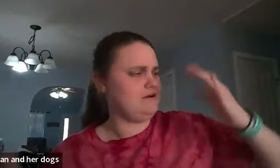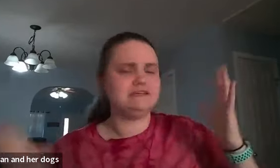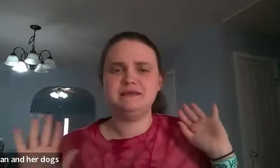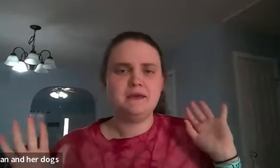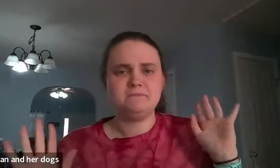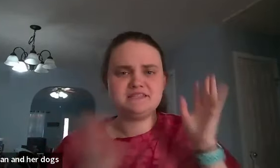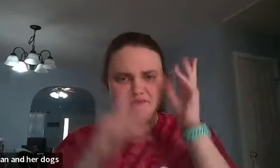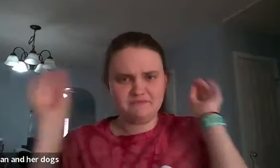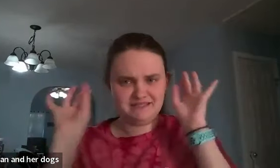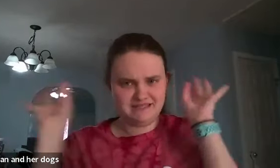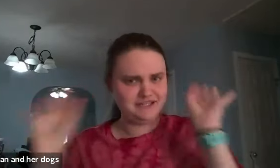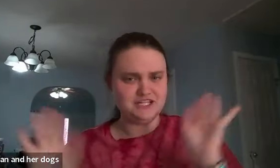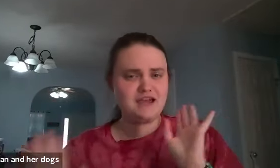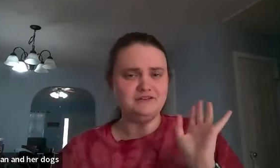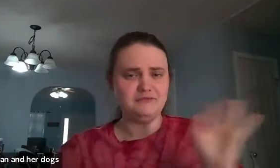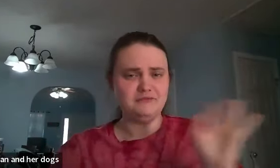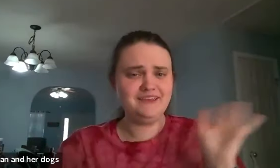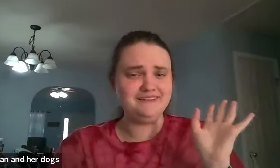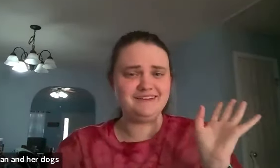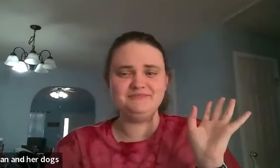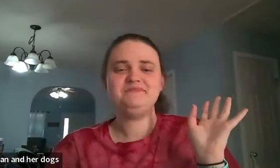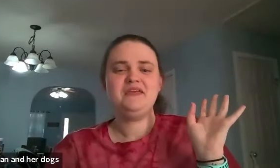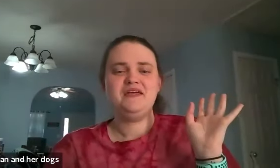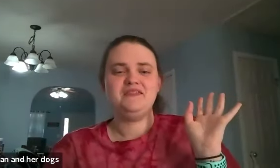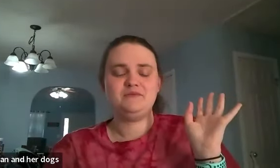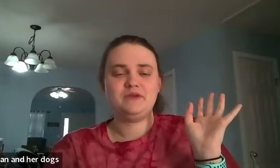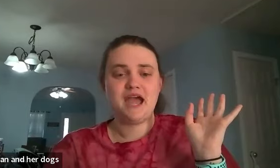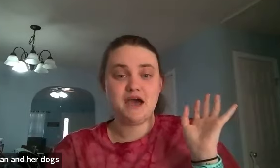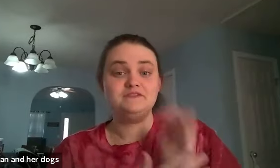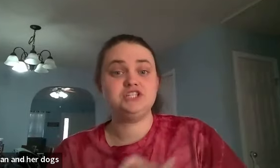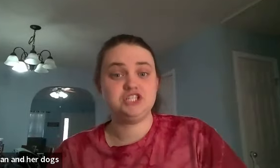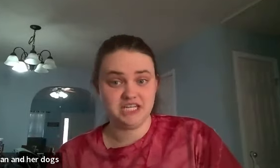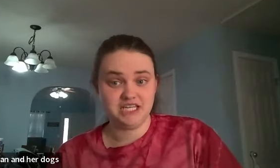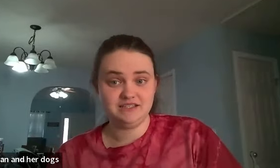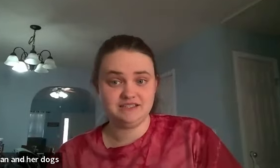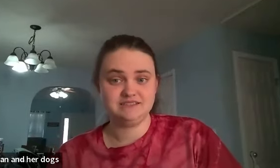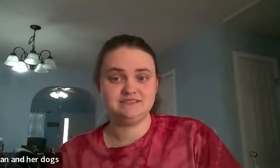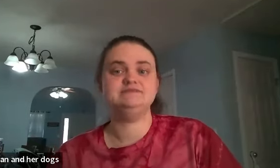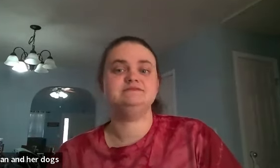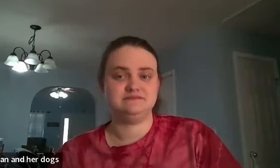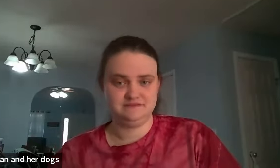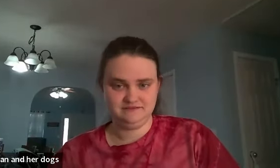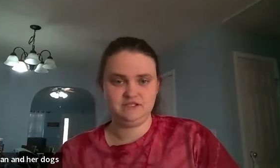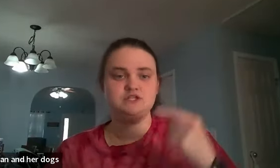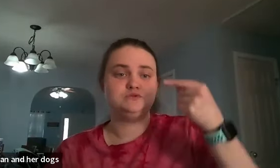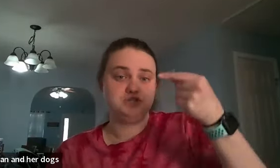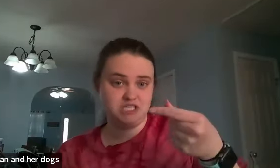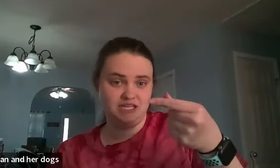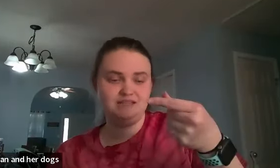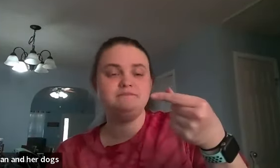is, but something makes that connection. I don't know. Then we have G. Mm-hmm. So G.